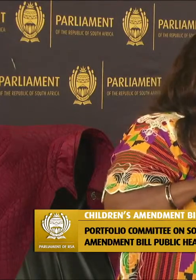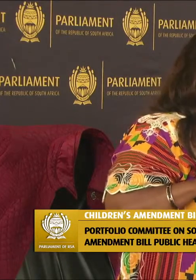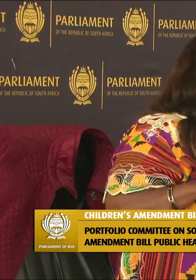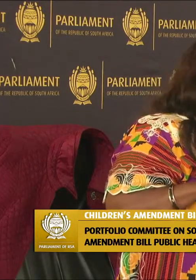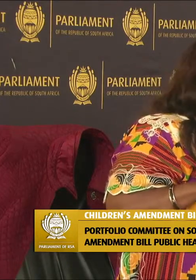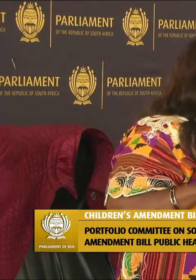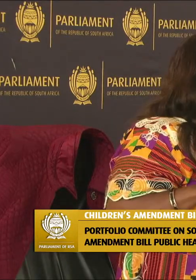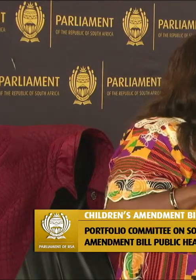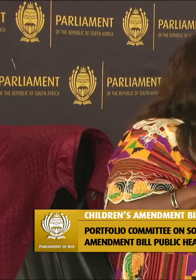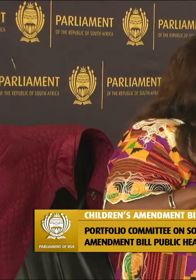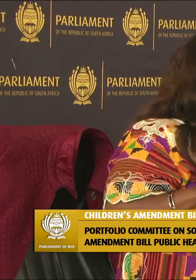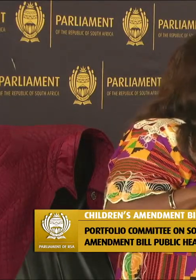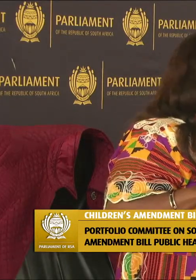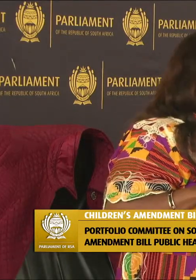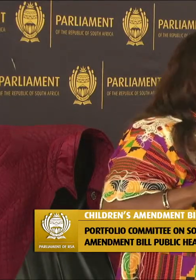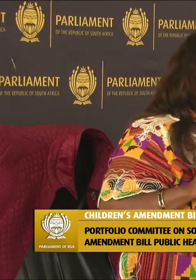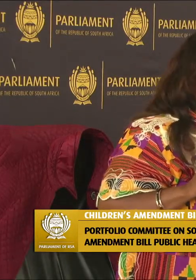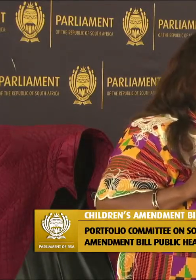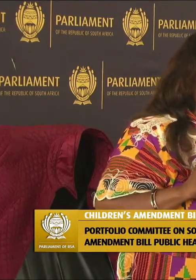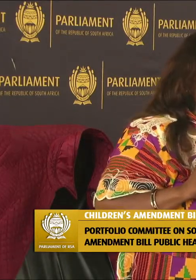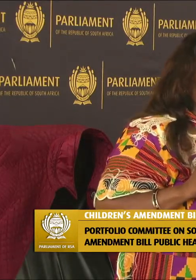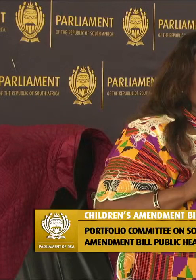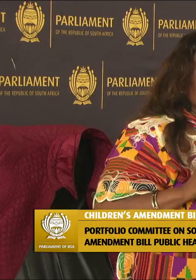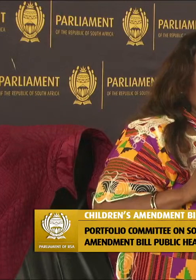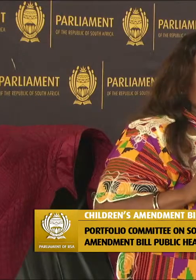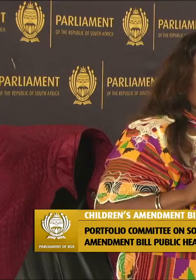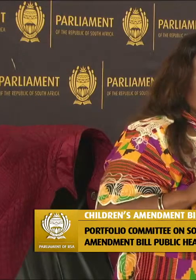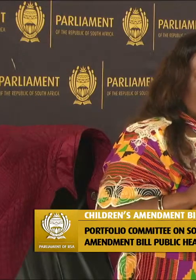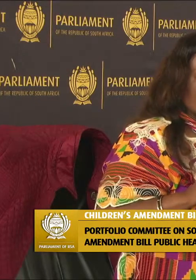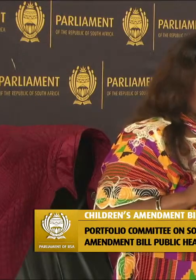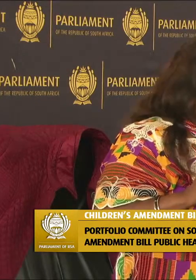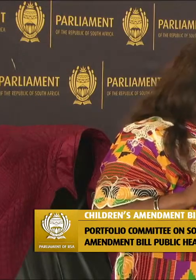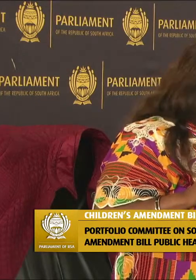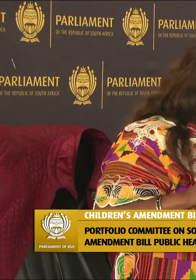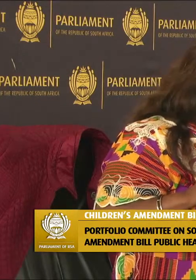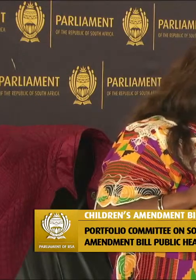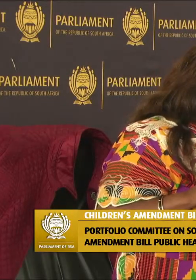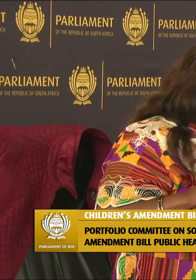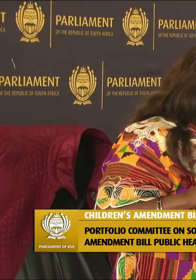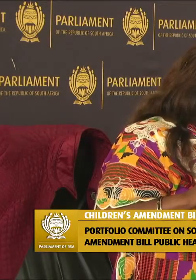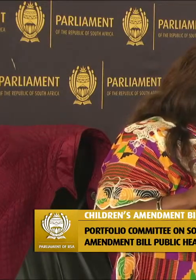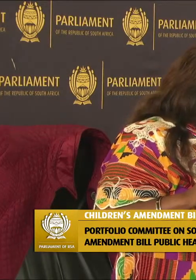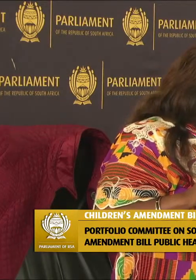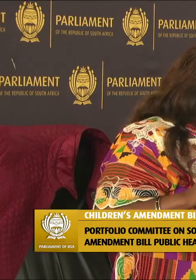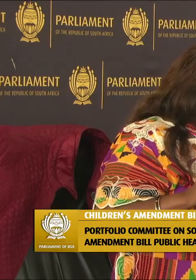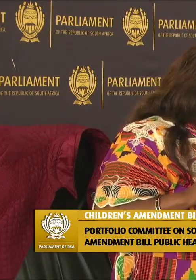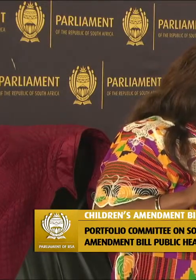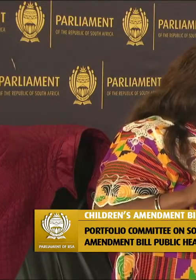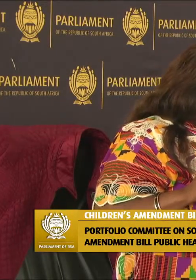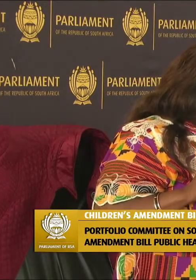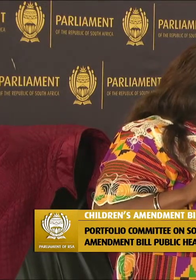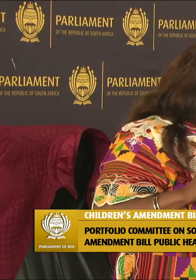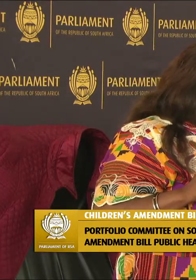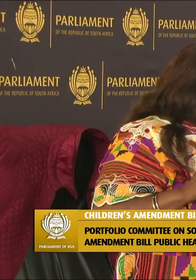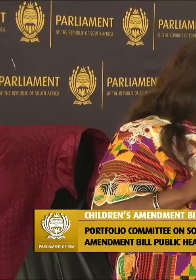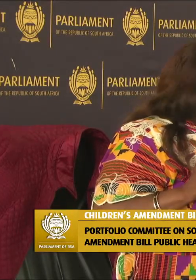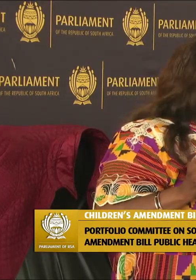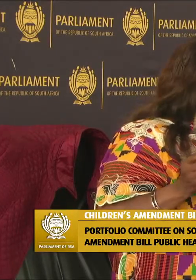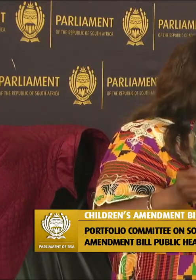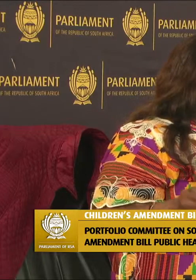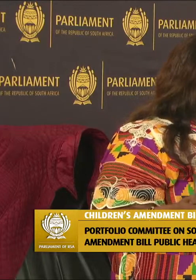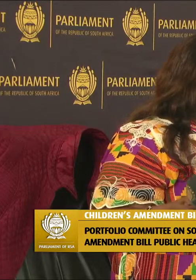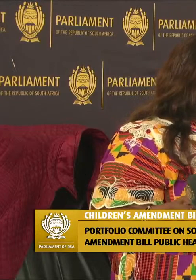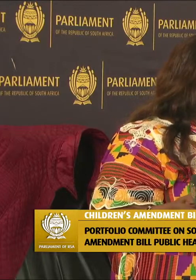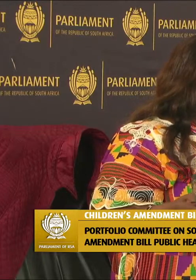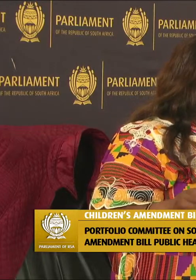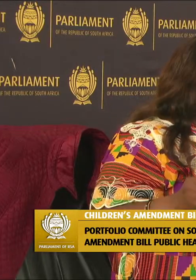ese underage for indoba angene kwimeko zokutshata. We should be careful of forcing our kids to